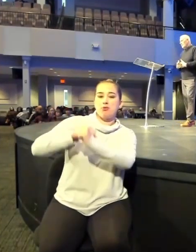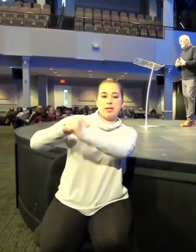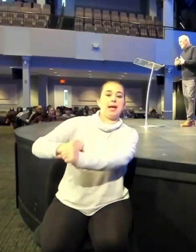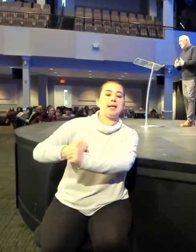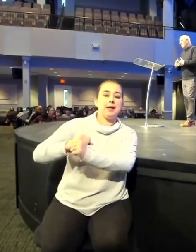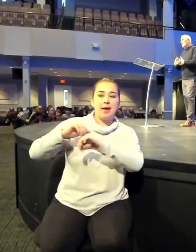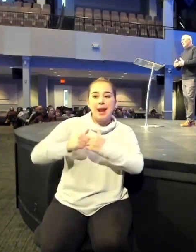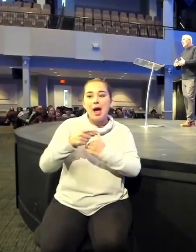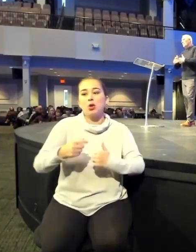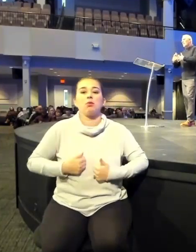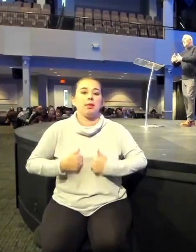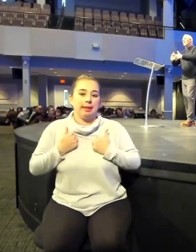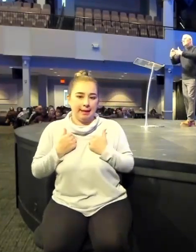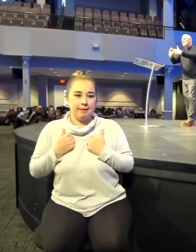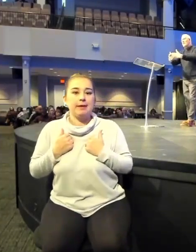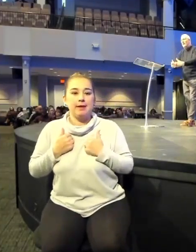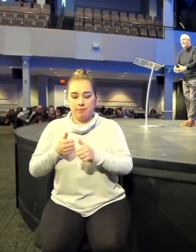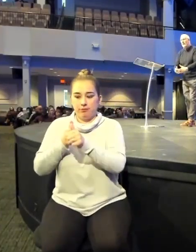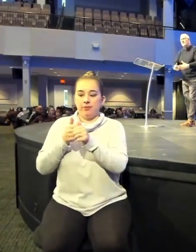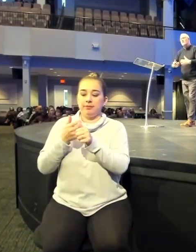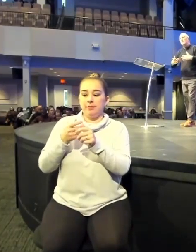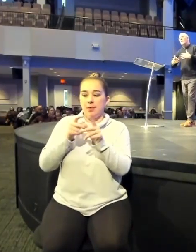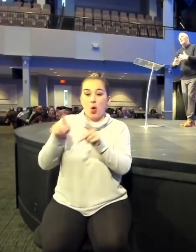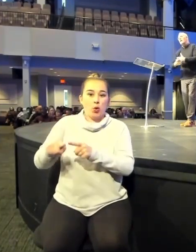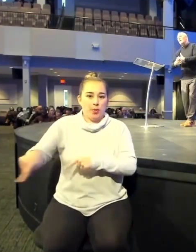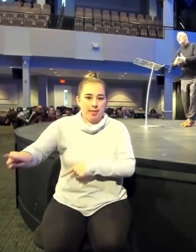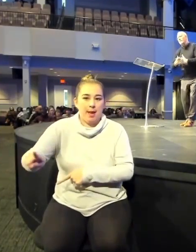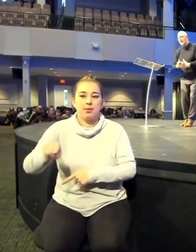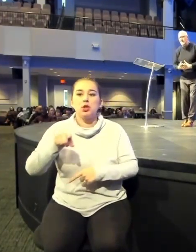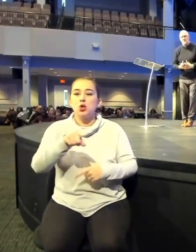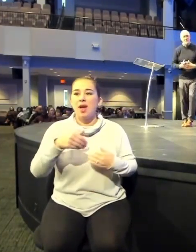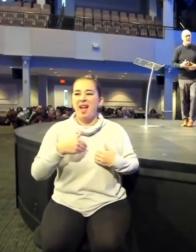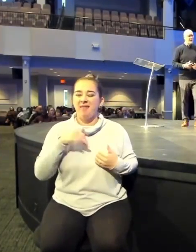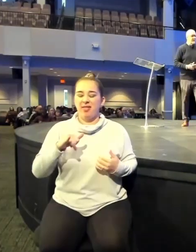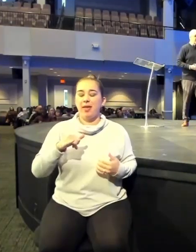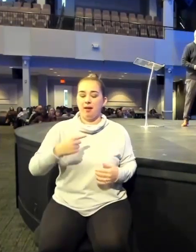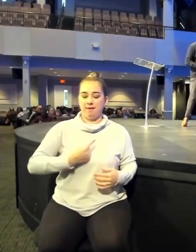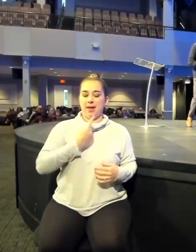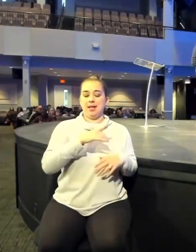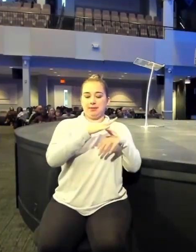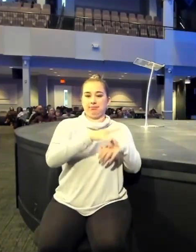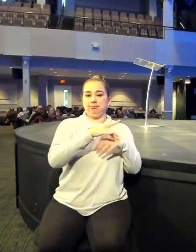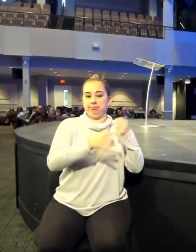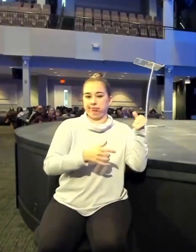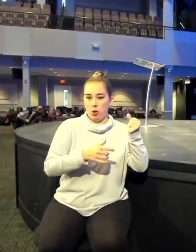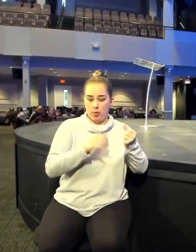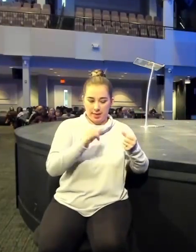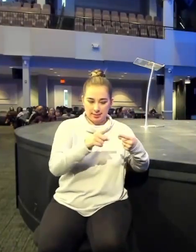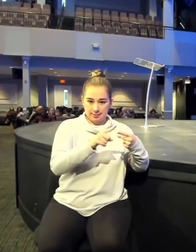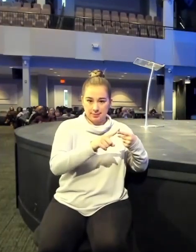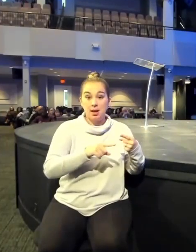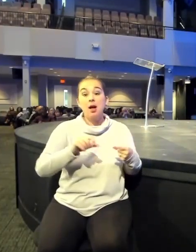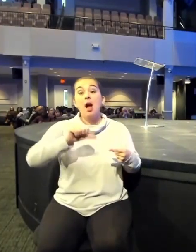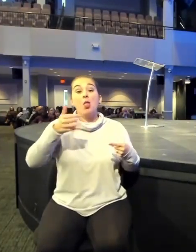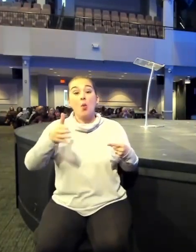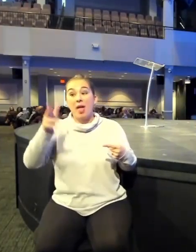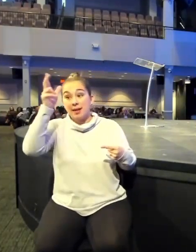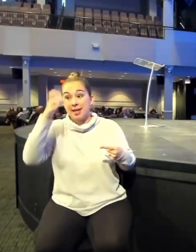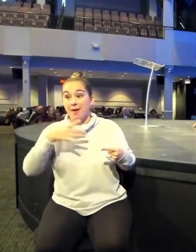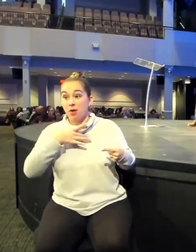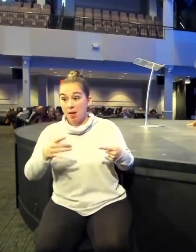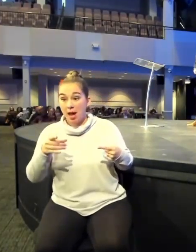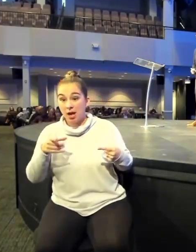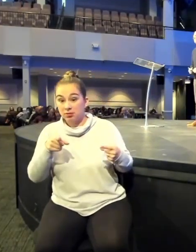the way that you live your life in regards to them. So you carry an offense. The second way that the enemy loves to attack us is